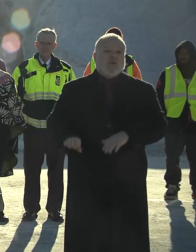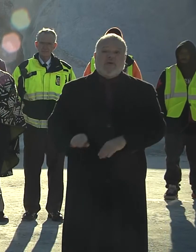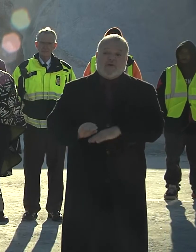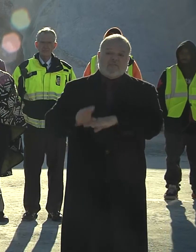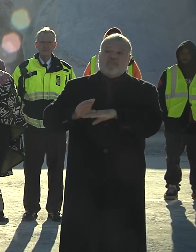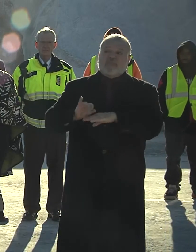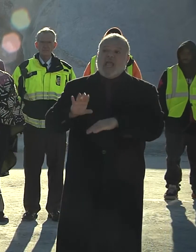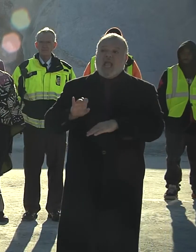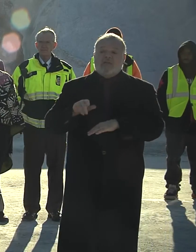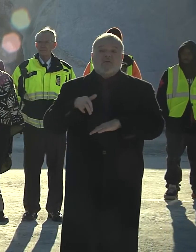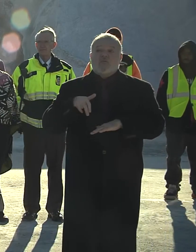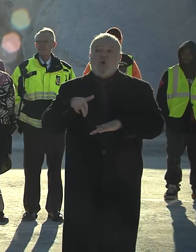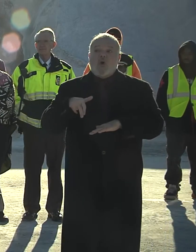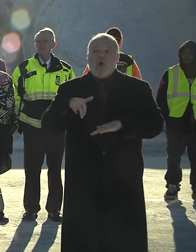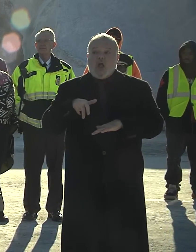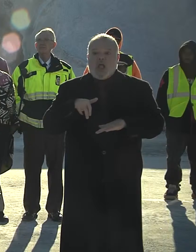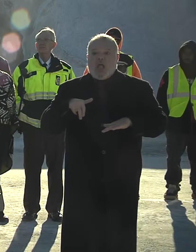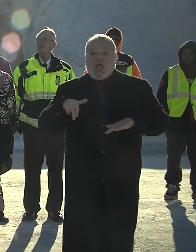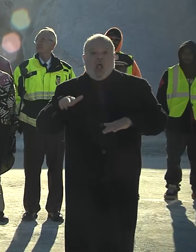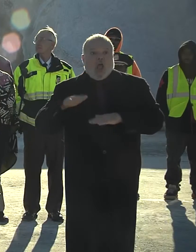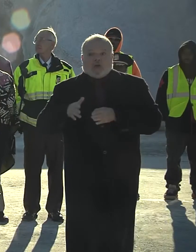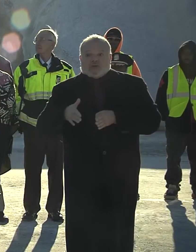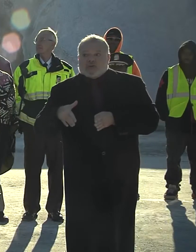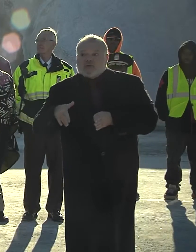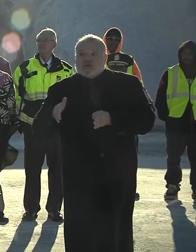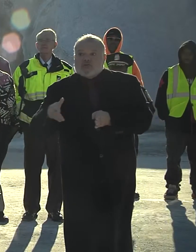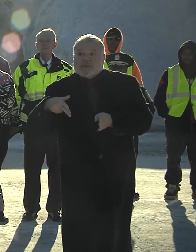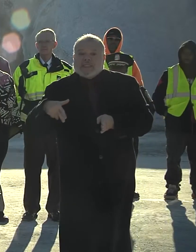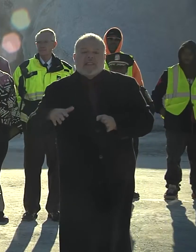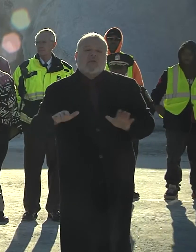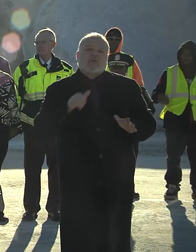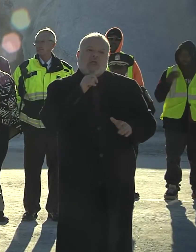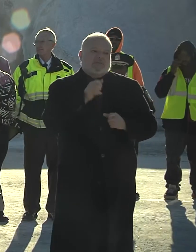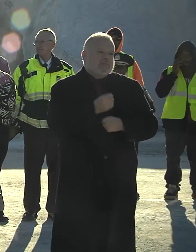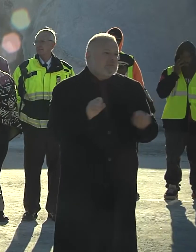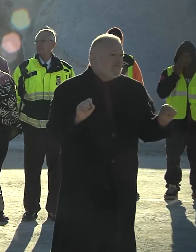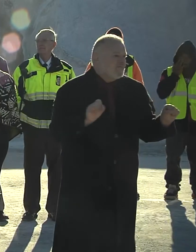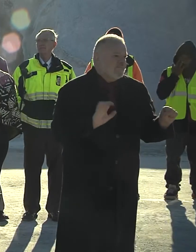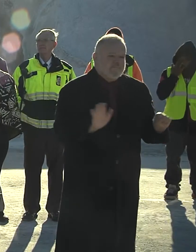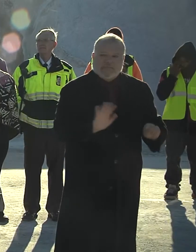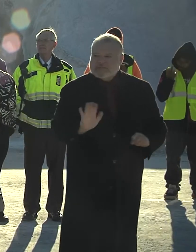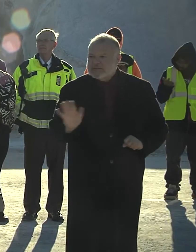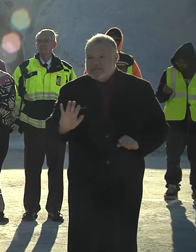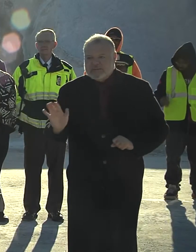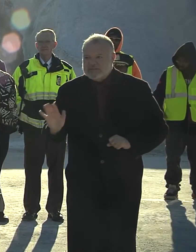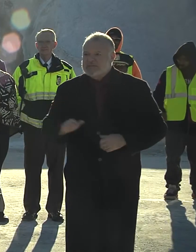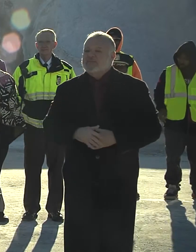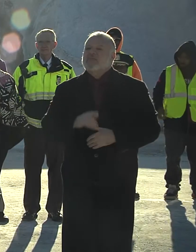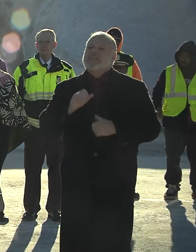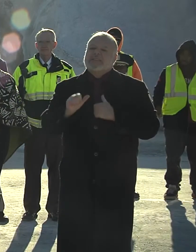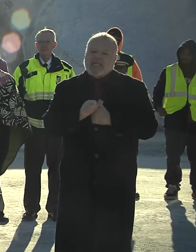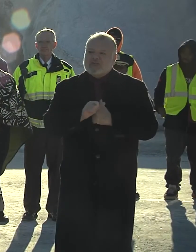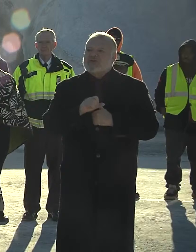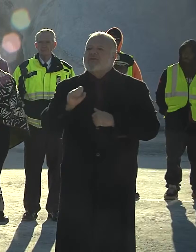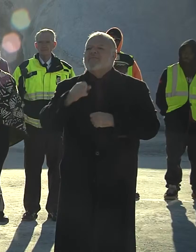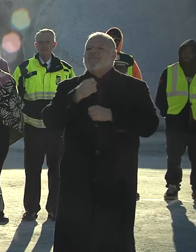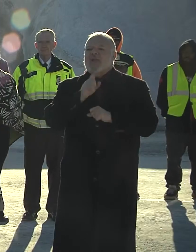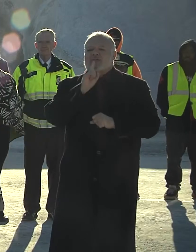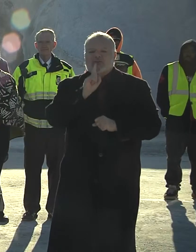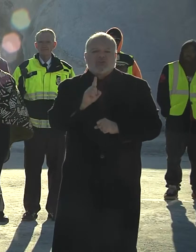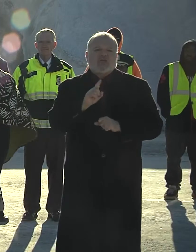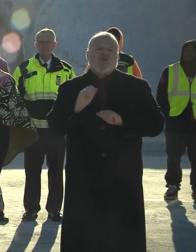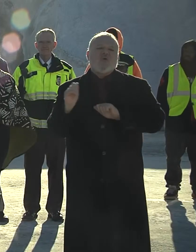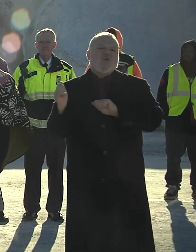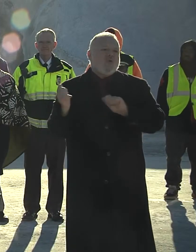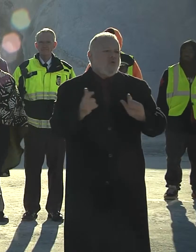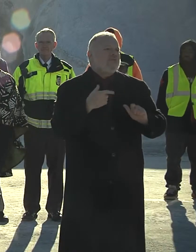surfaces. This puts lives at risk, and it makes it harder for all our neighbors to stay mobile and safe during the winter. When you